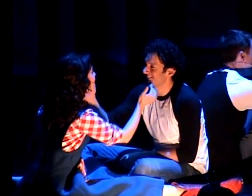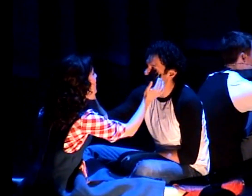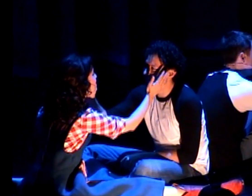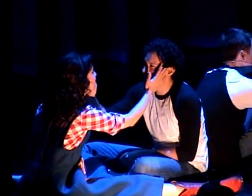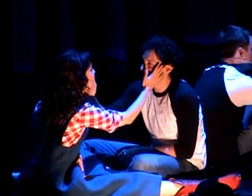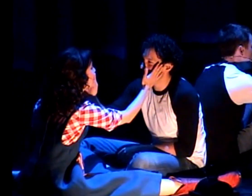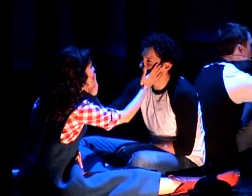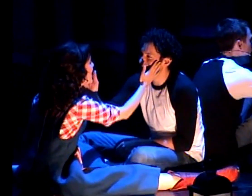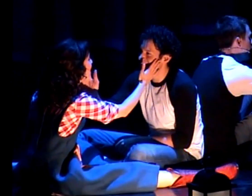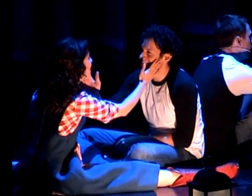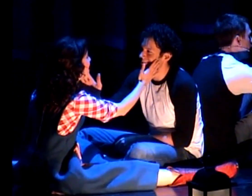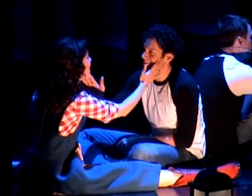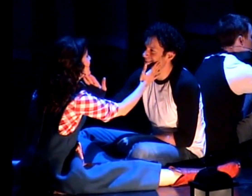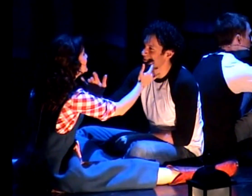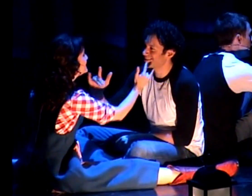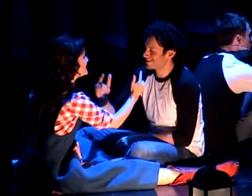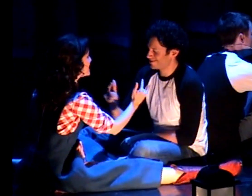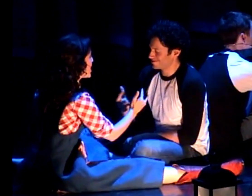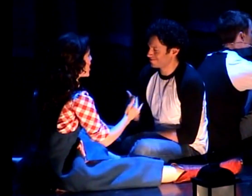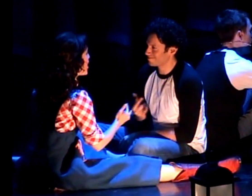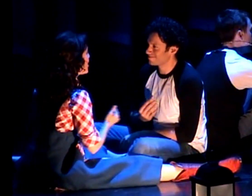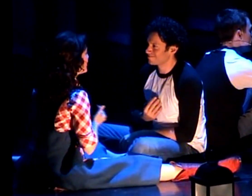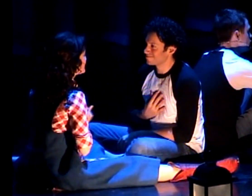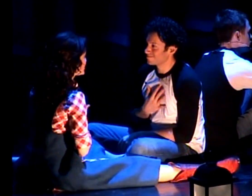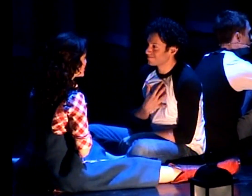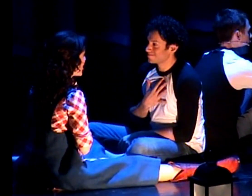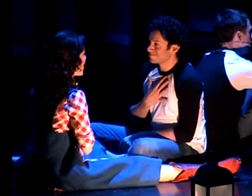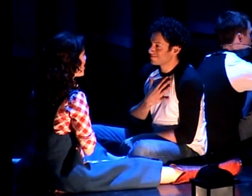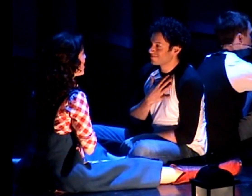-la-la-la, love song.